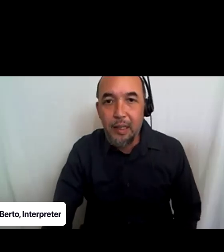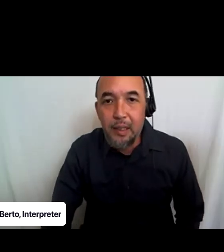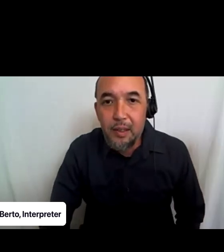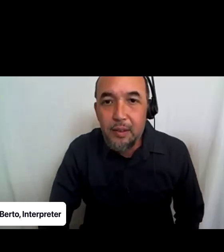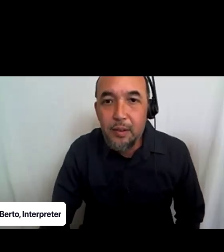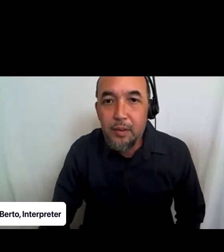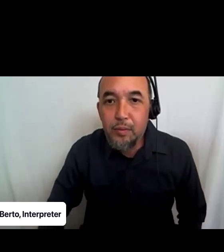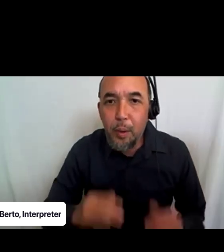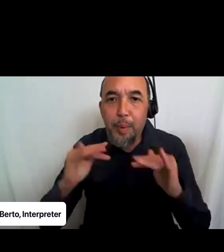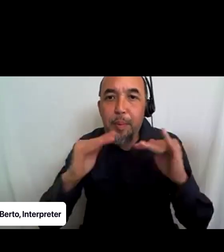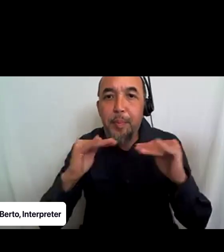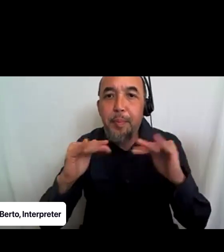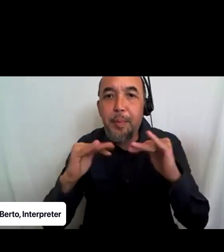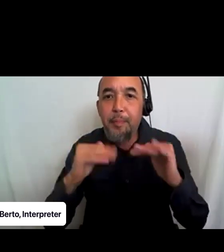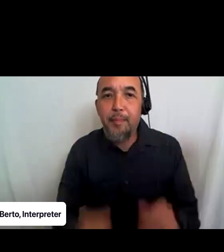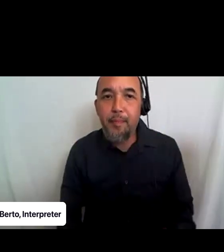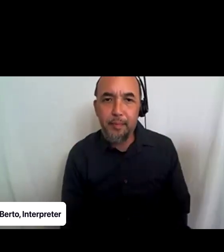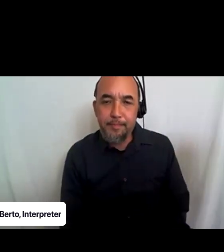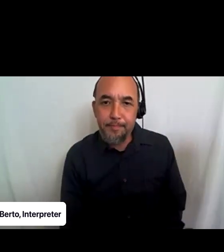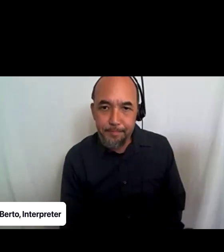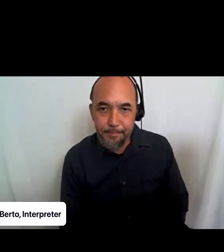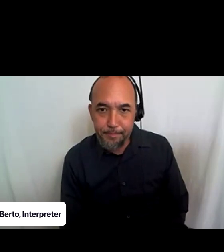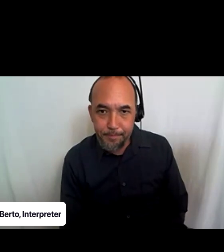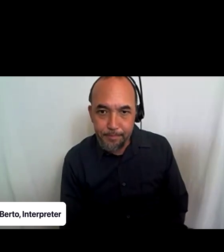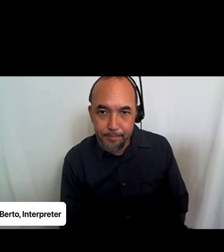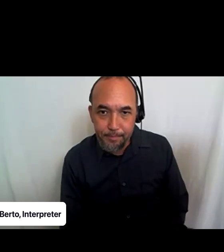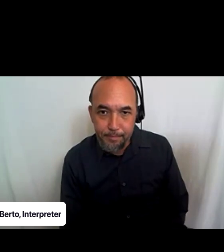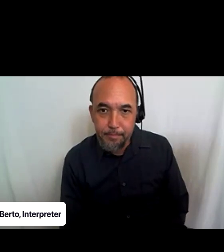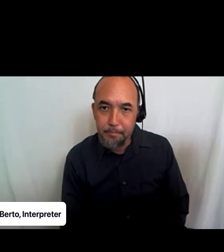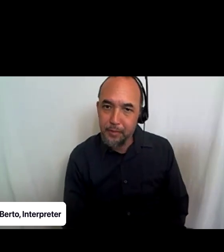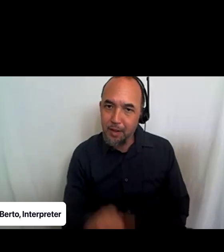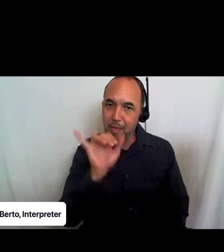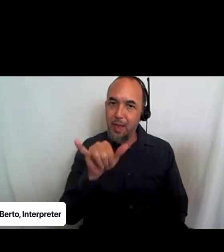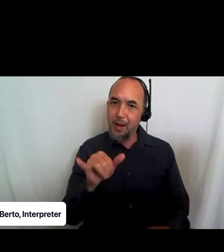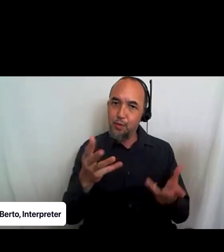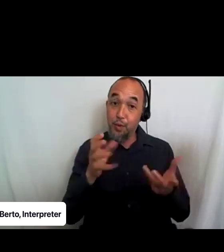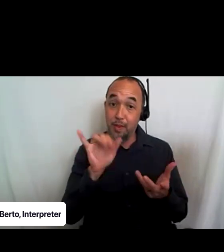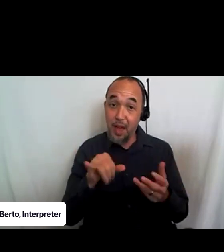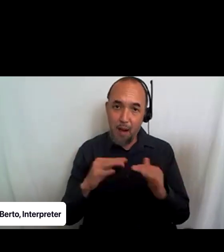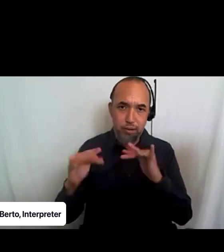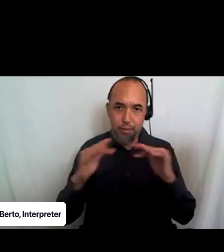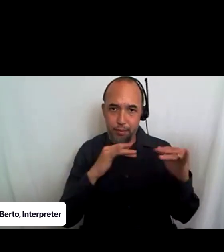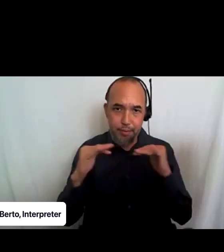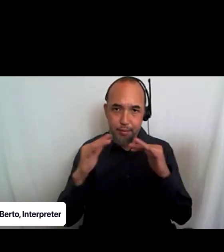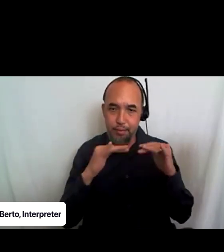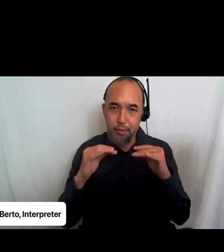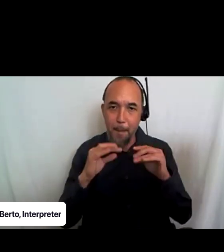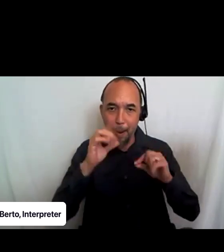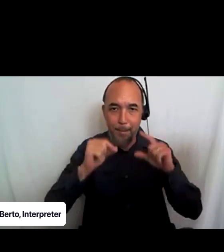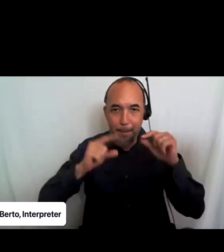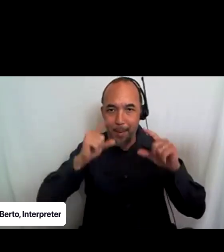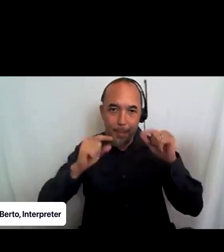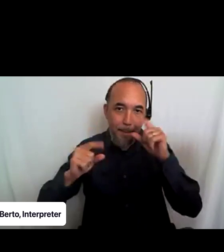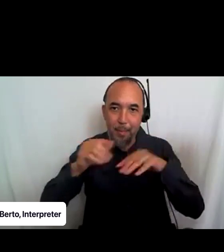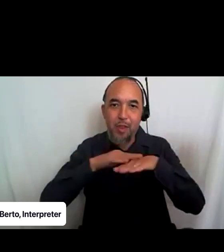bubbling. All right. And that's where you want it. You want it to bubble, the bubbles pop on top as you